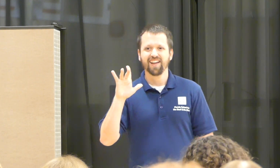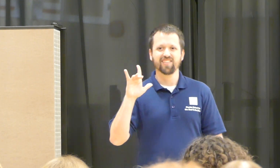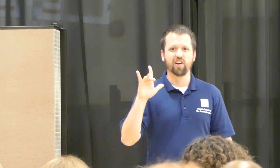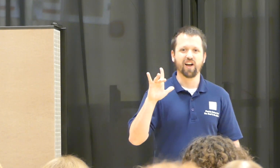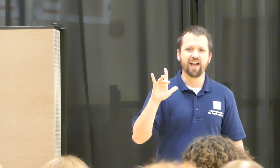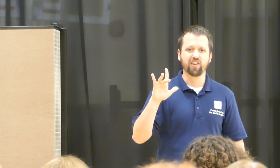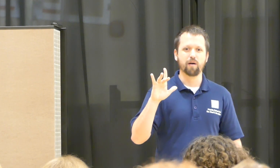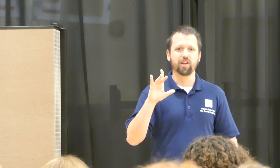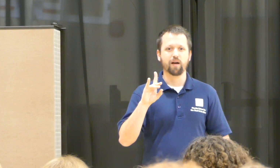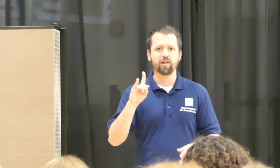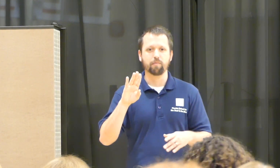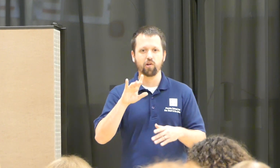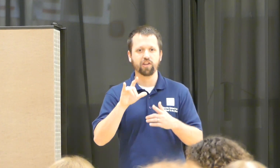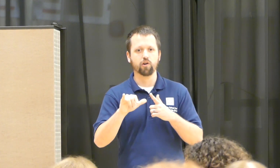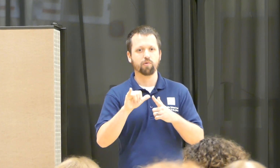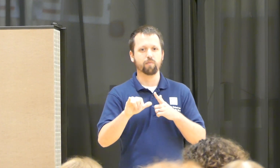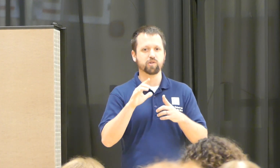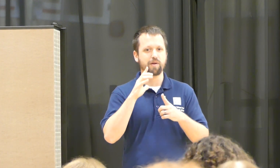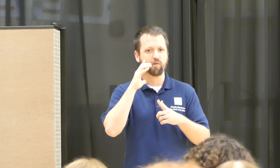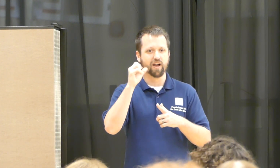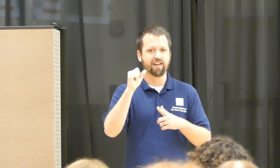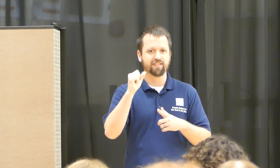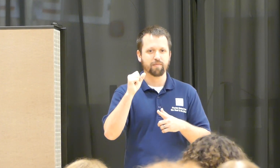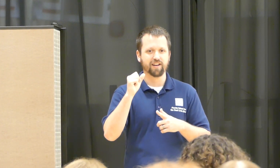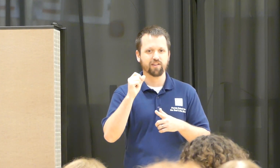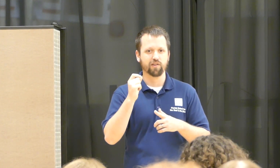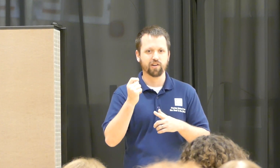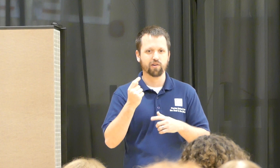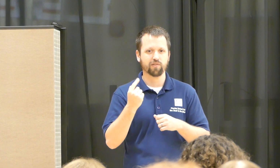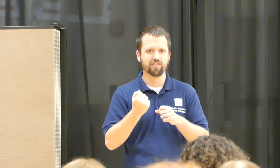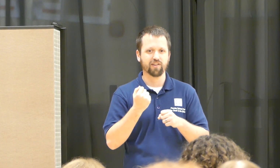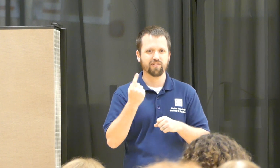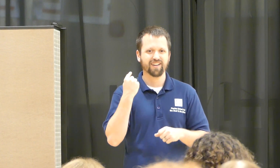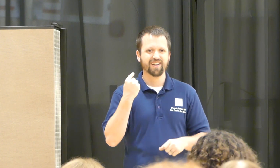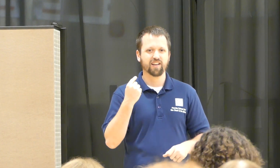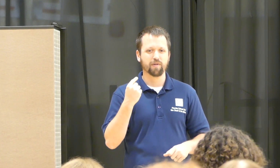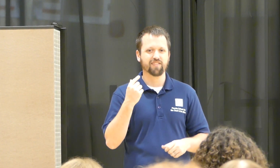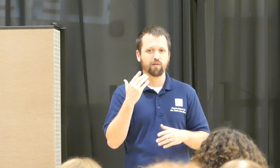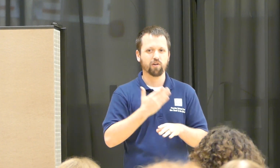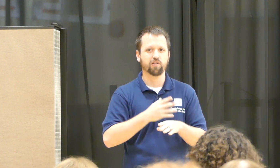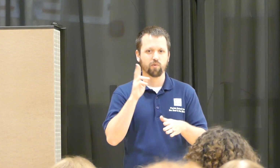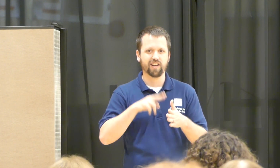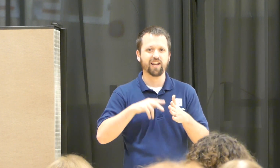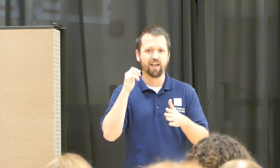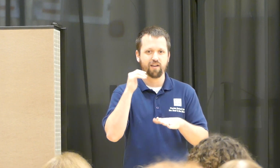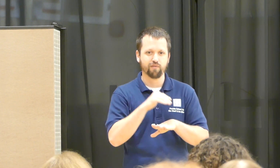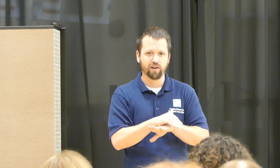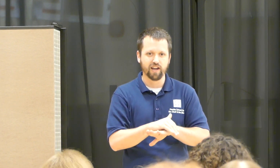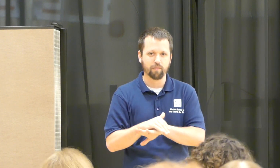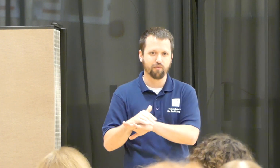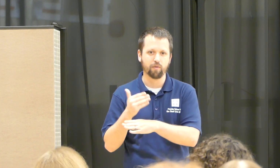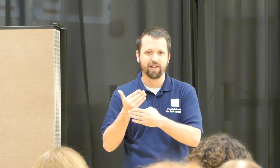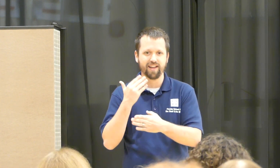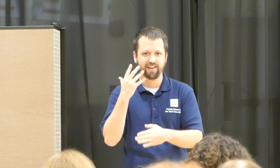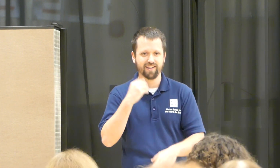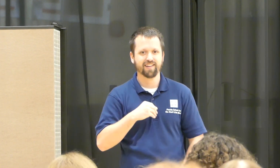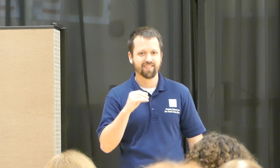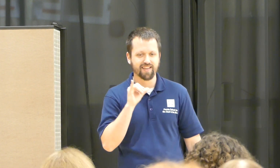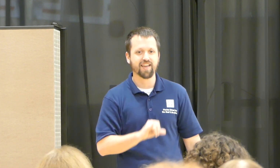So, I had llama and the bowling go pretty much memorized about a year ago. So, if my son wanted to read it, my neck to bed.